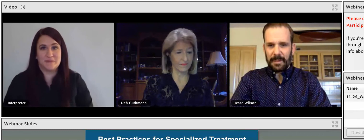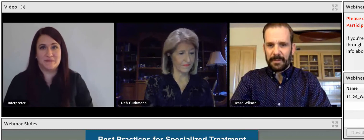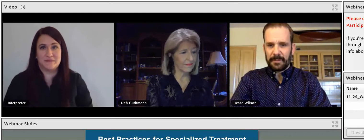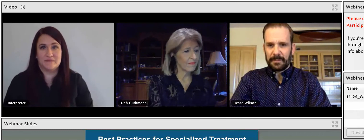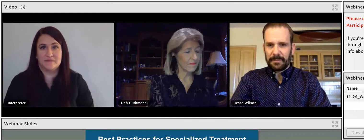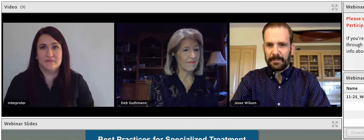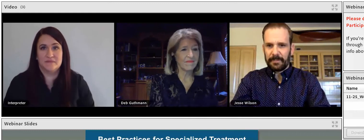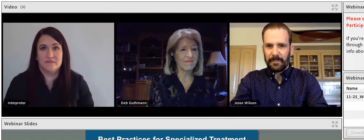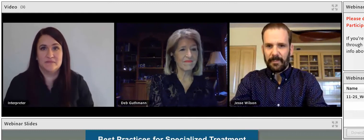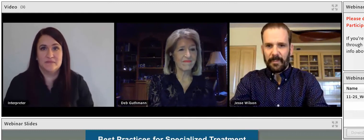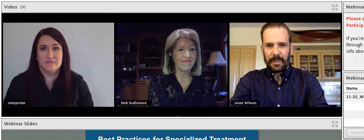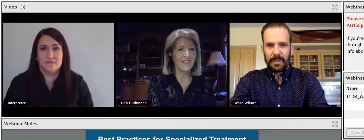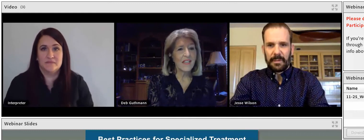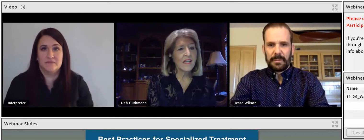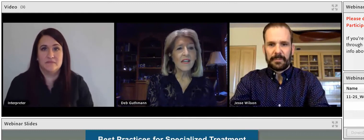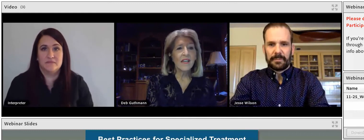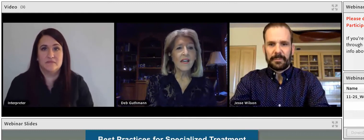Okay, Jen, back to you.